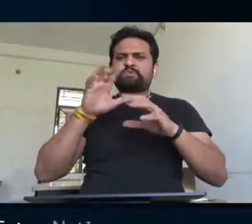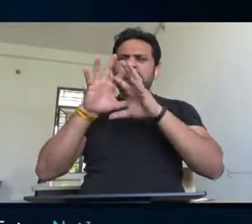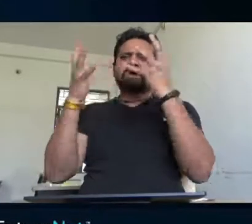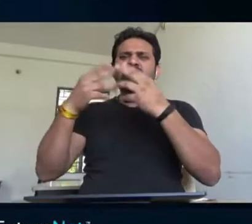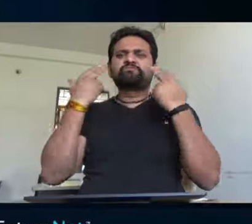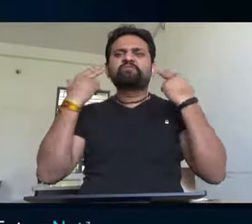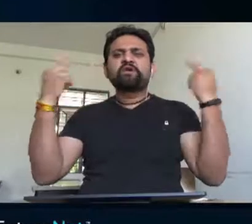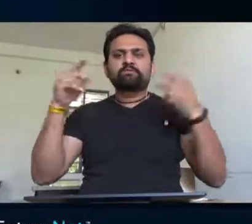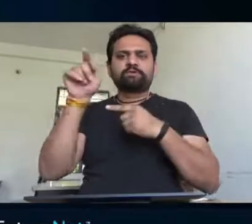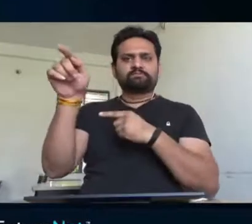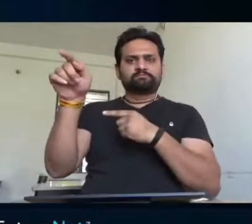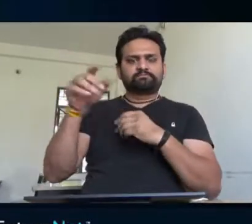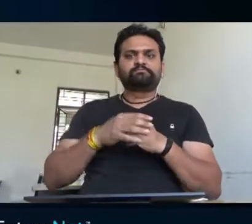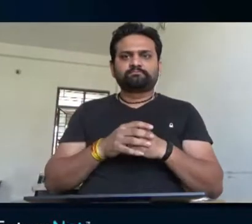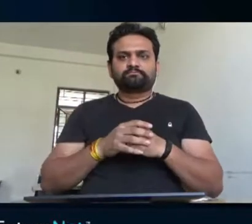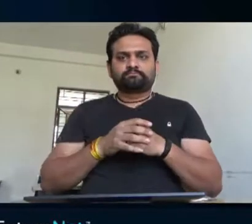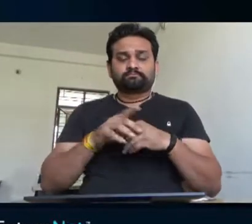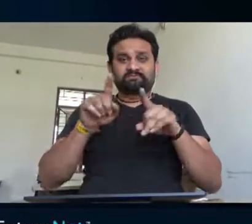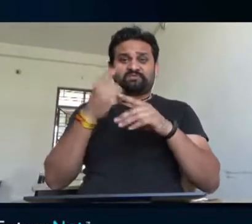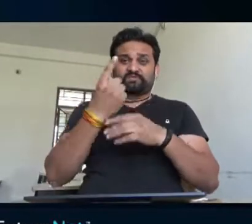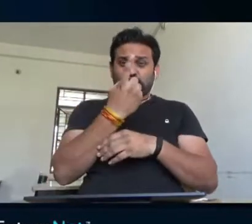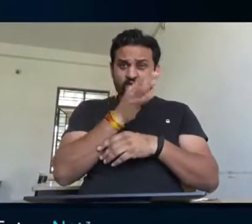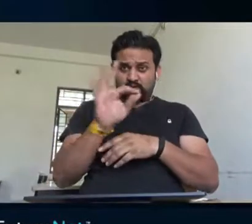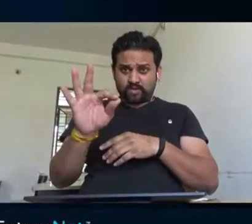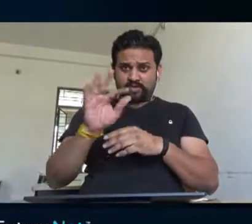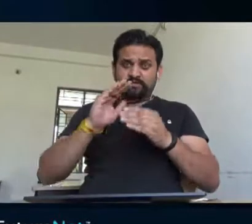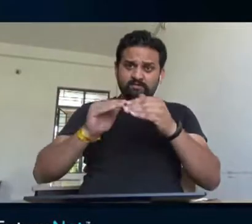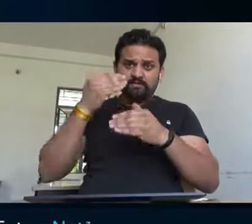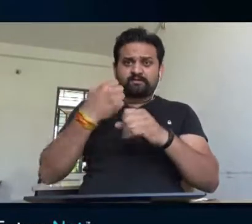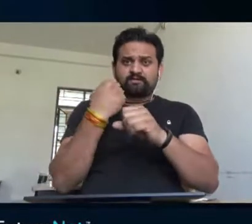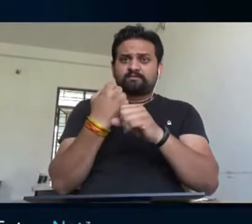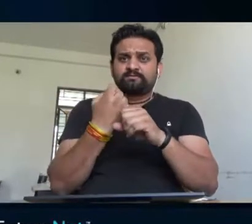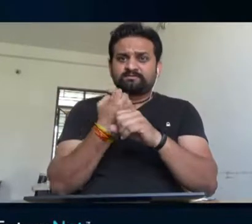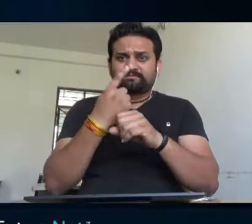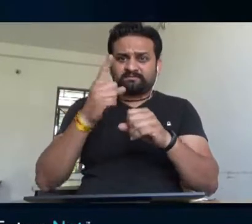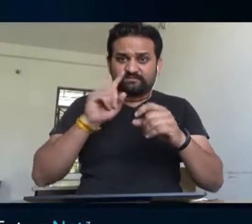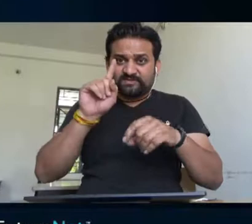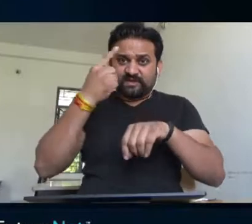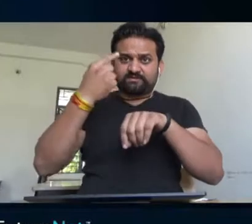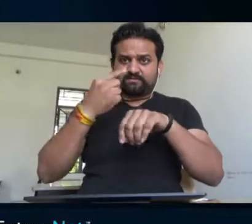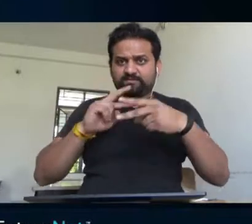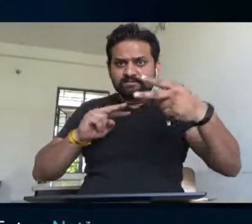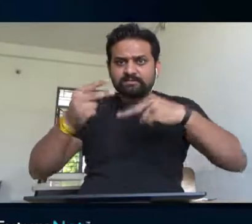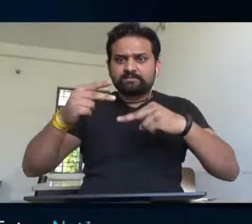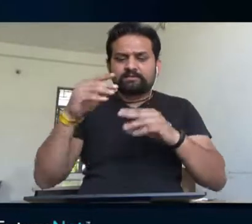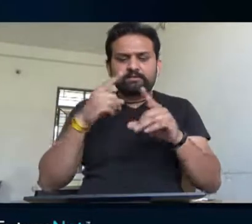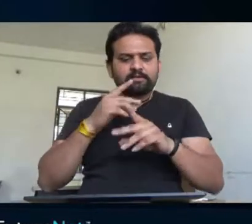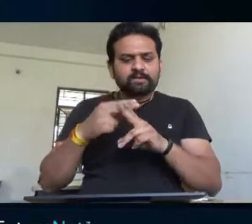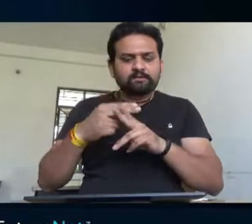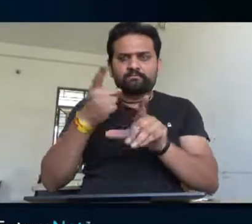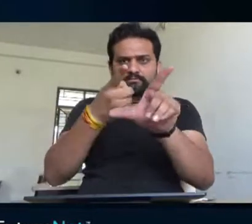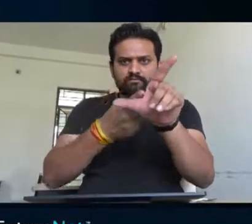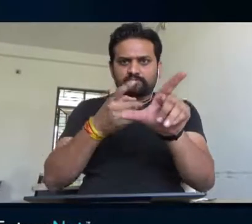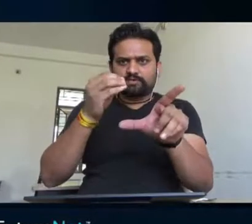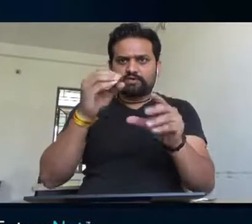champions, because we were, after 1 week, we were at the first exchanger called Yobit, and on